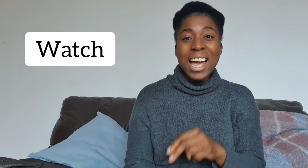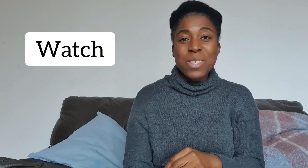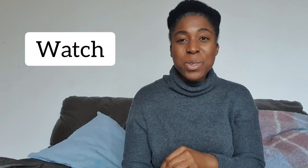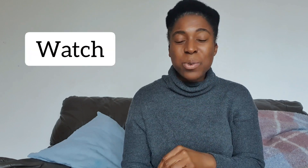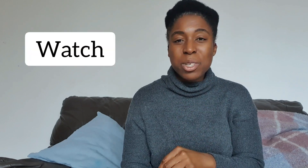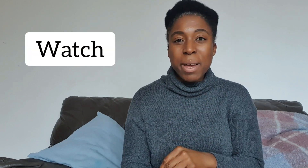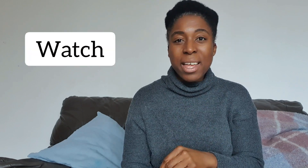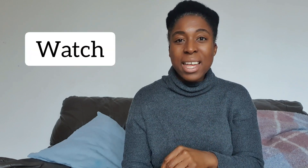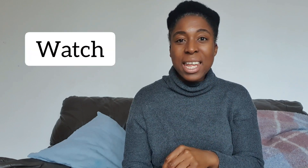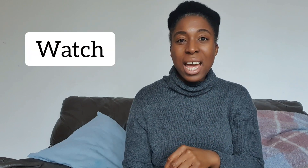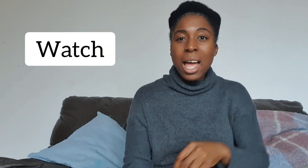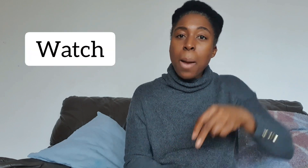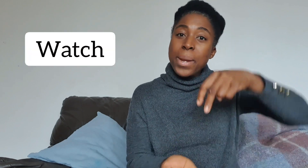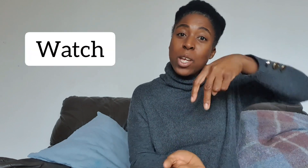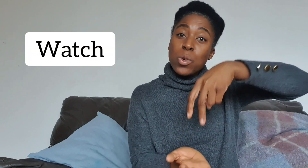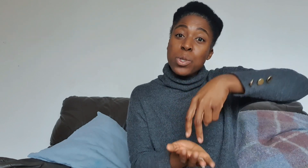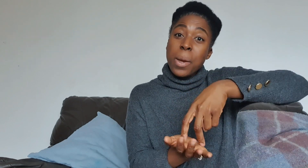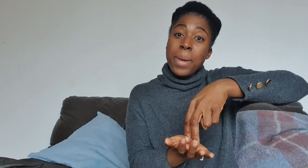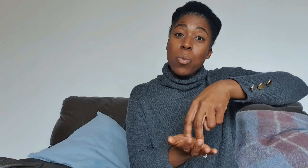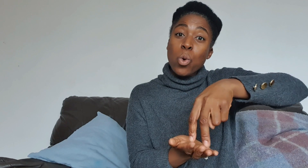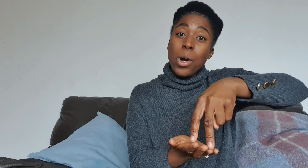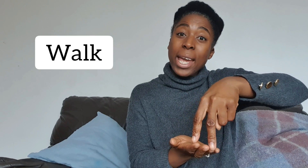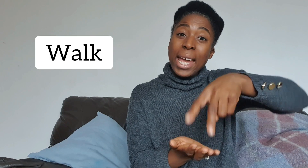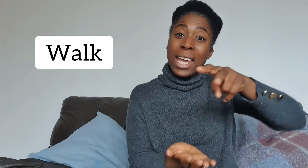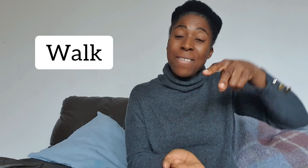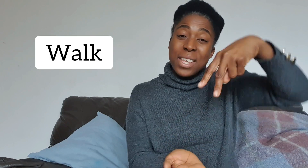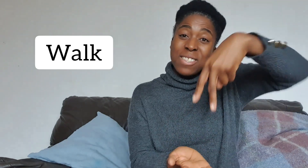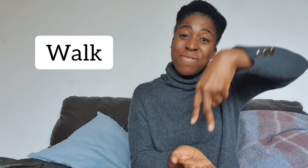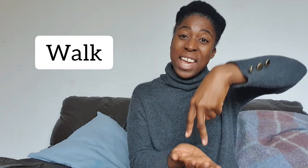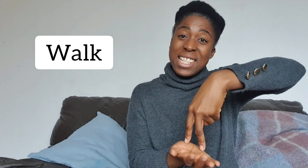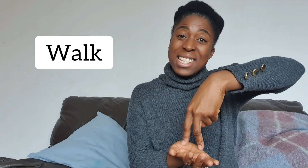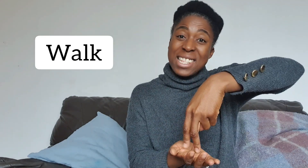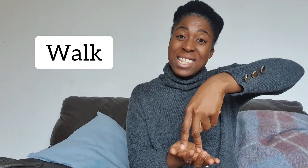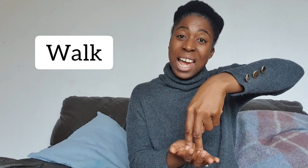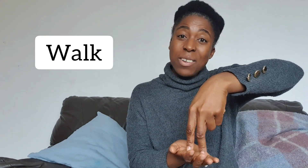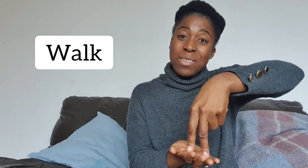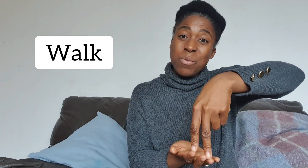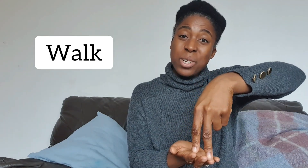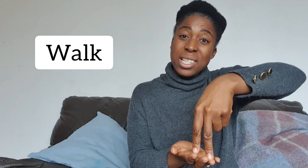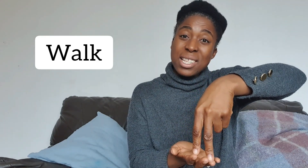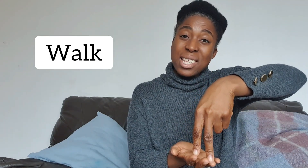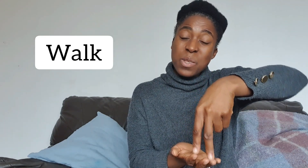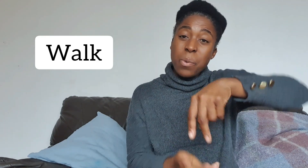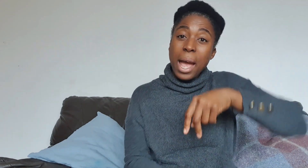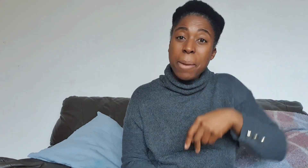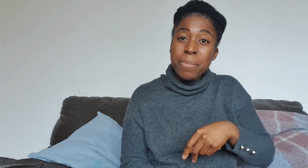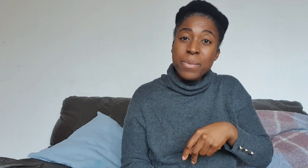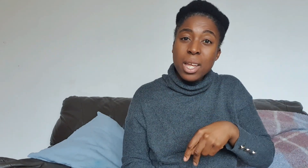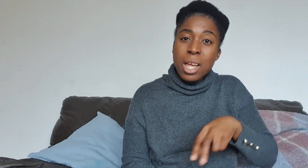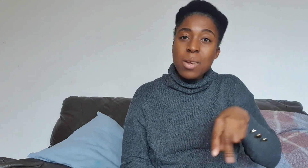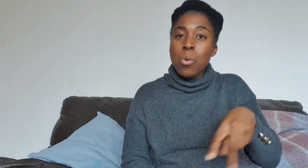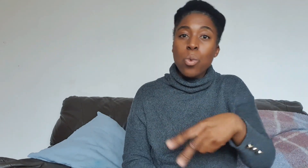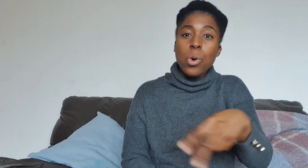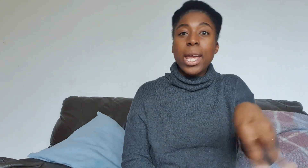we talked about earlier, but it could also mean walking if it's face downwards this way.